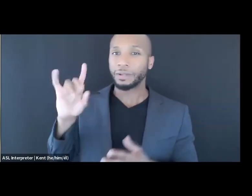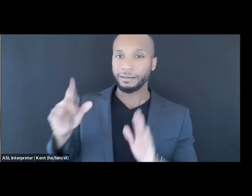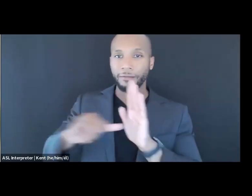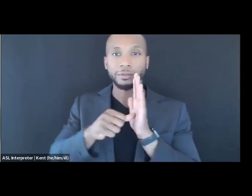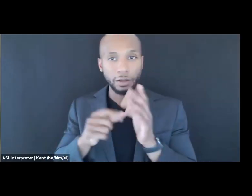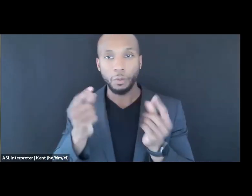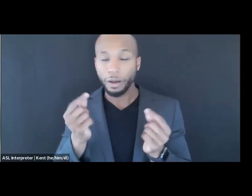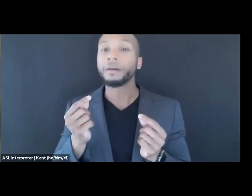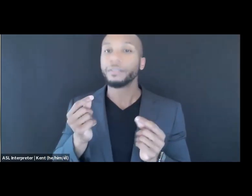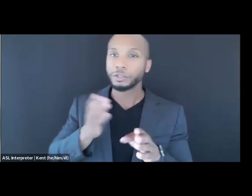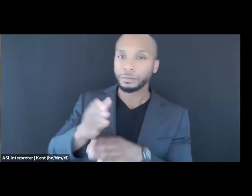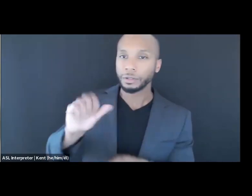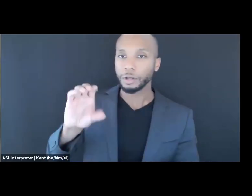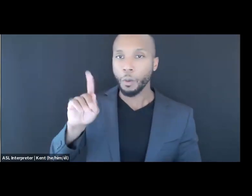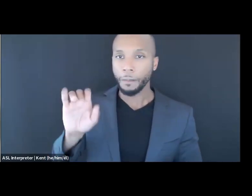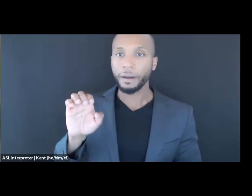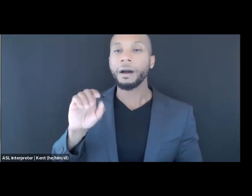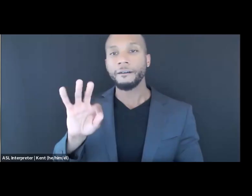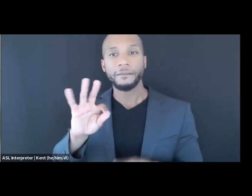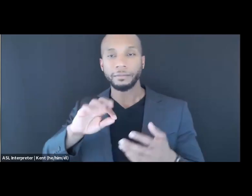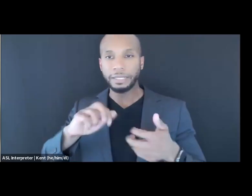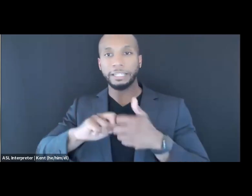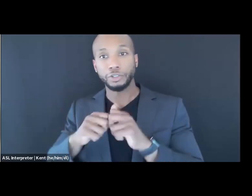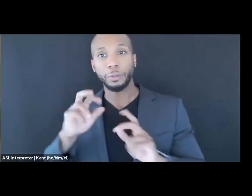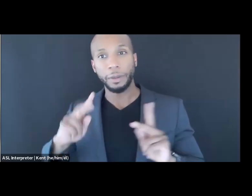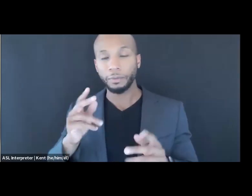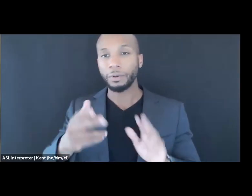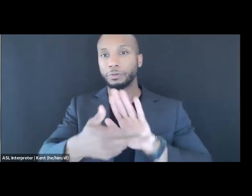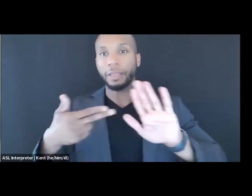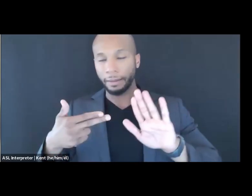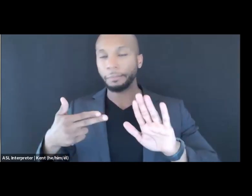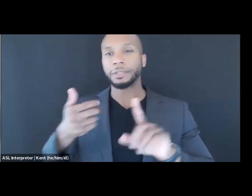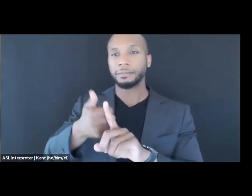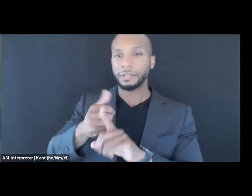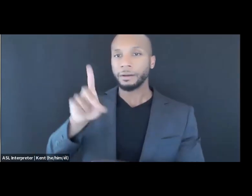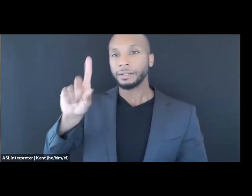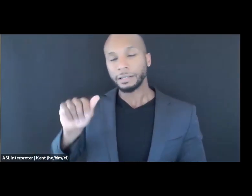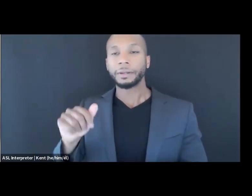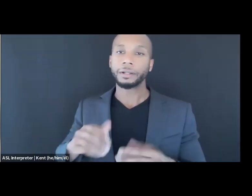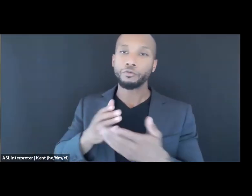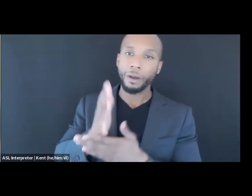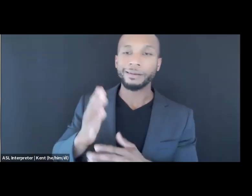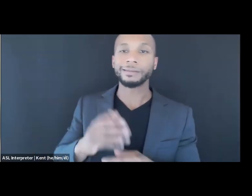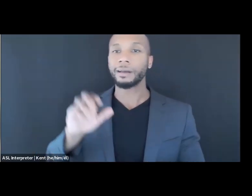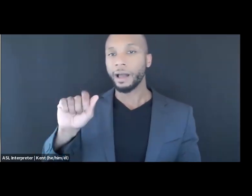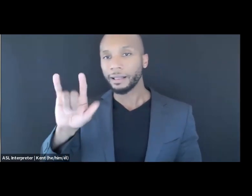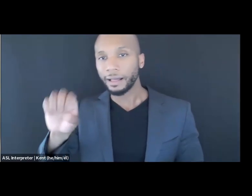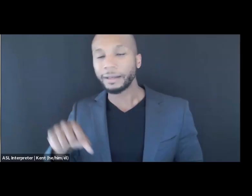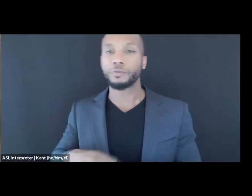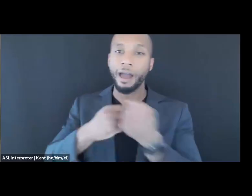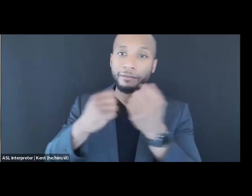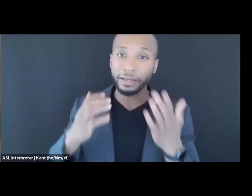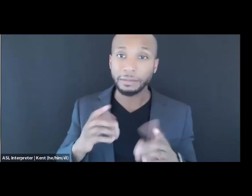was the scope of the issue. People will like to label themselves as disability rights allies or advocates, and what we had to